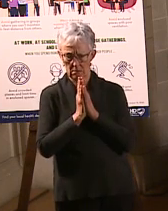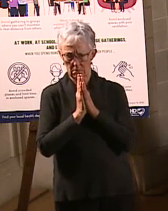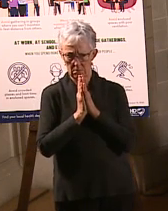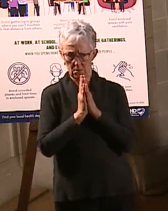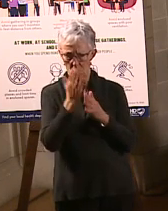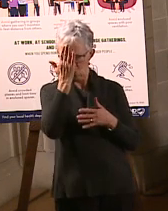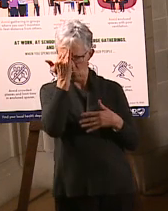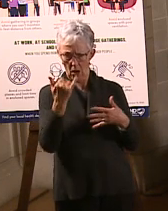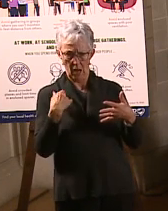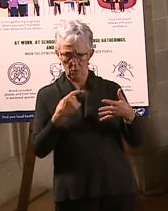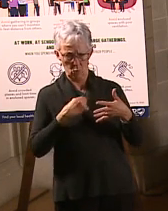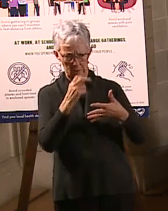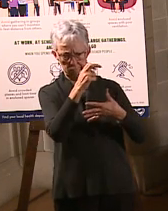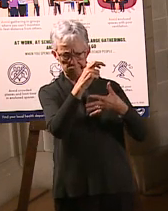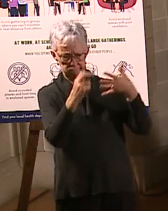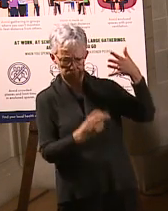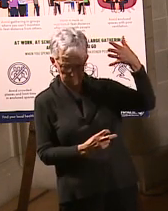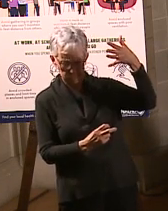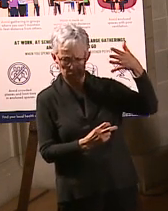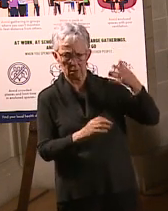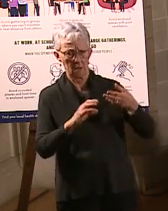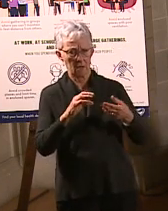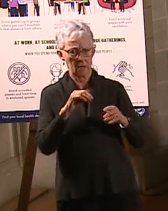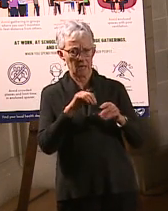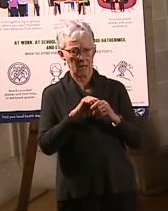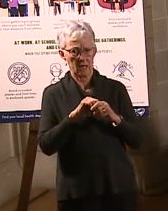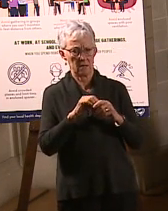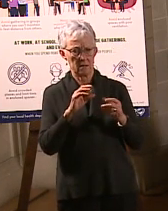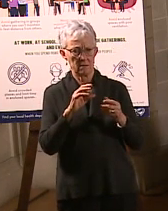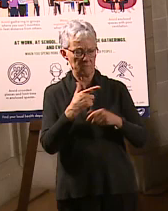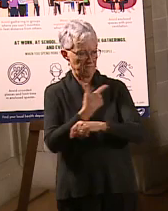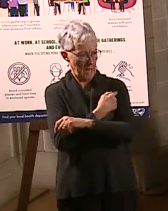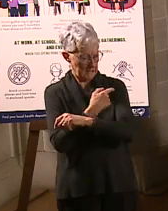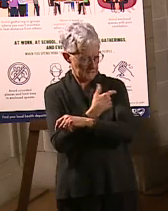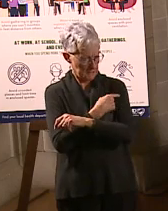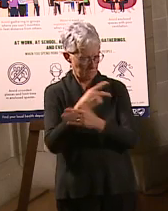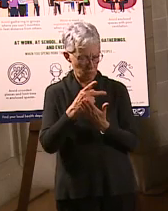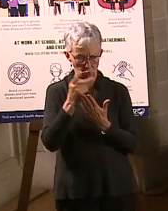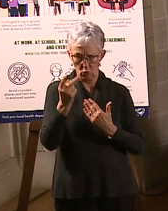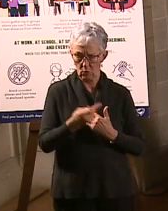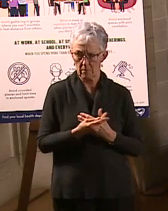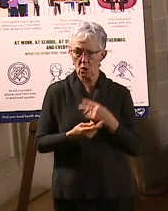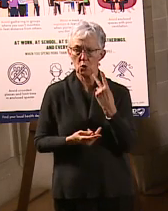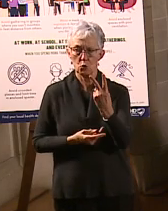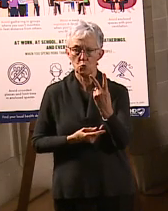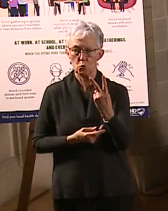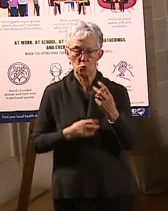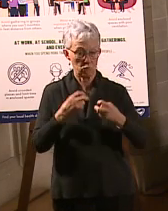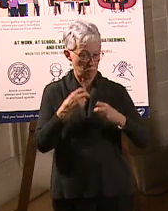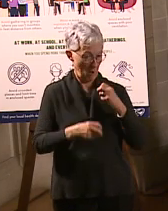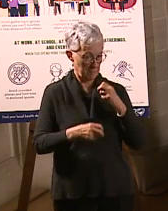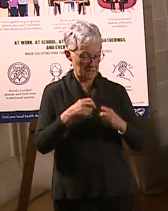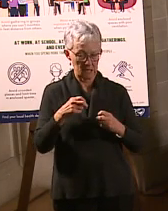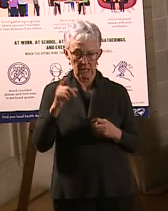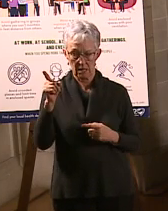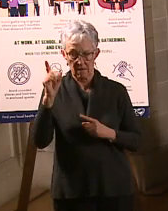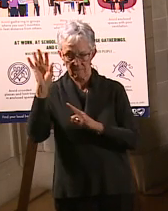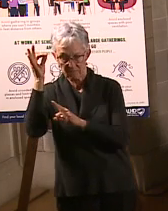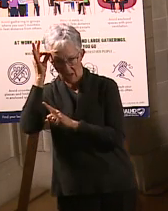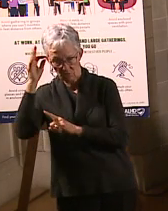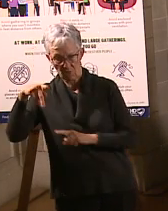in the ranks with regard to the vaccine program? And again, I think the two biggest things that are slowing us down are probably the federal pharmacy